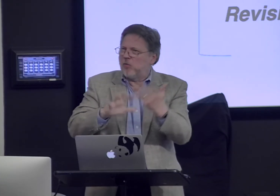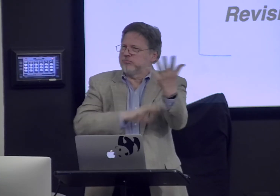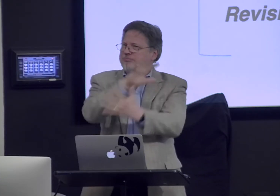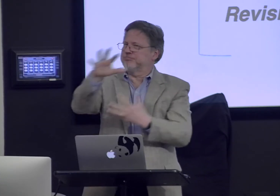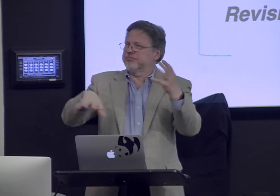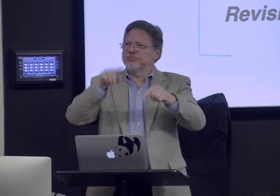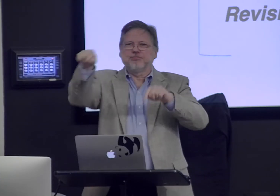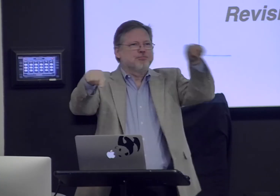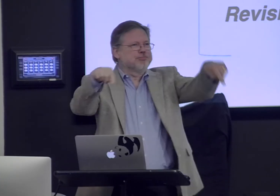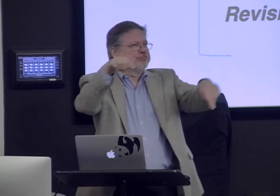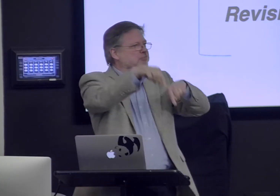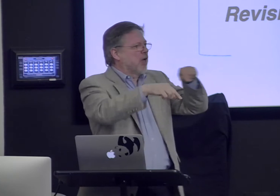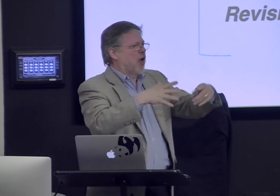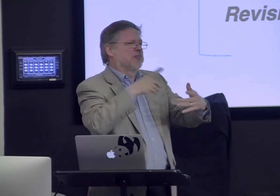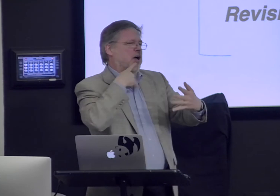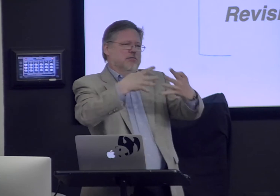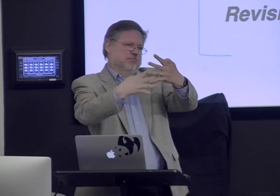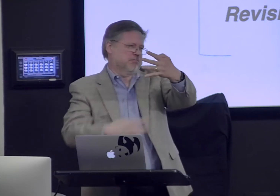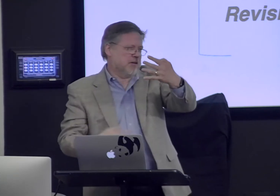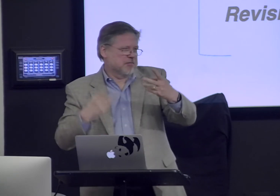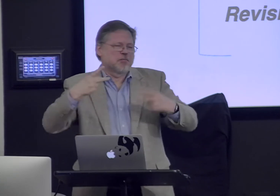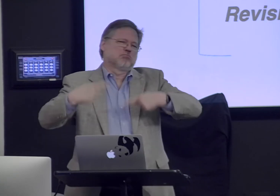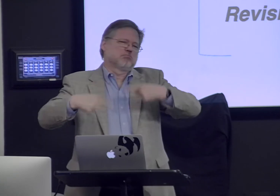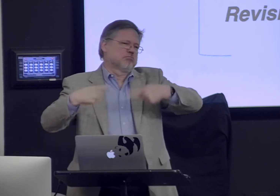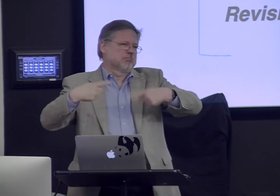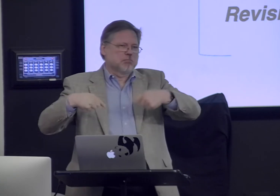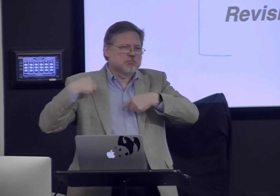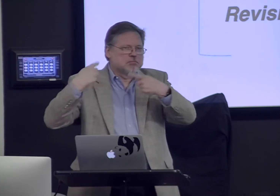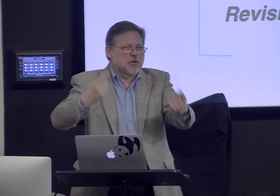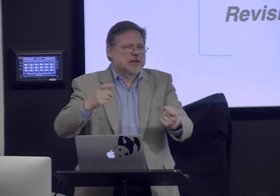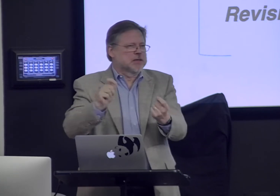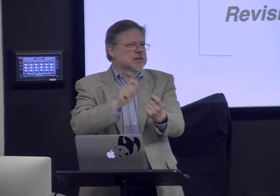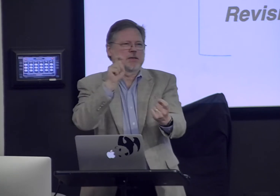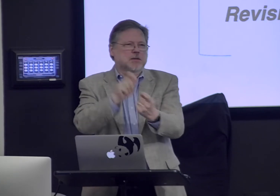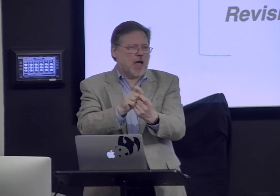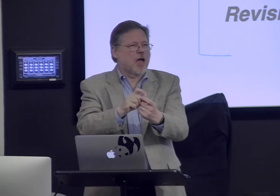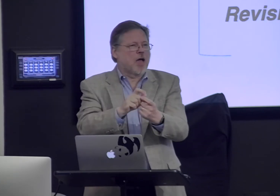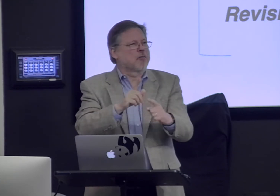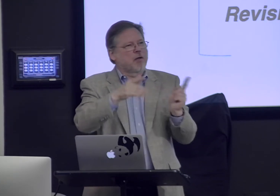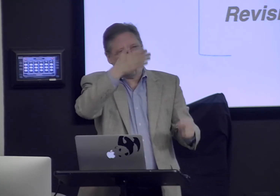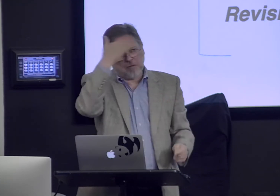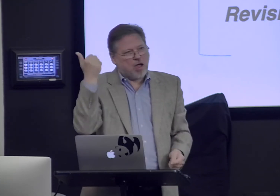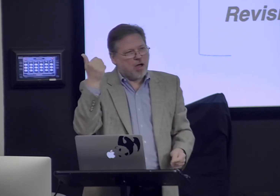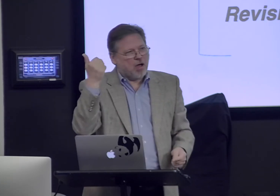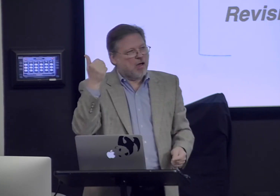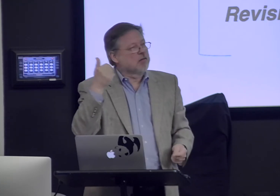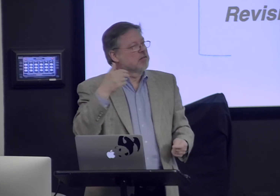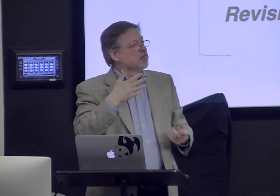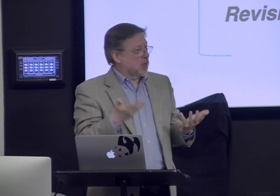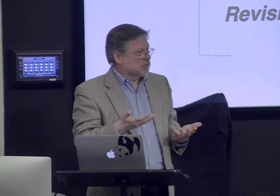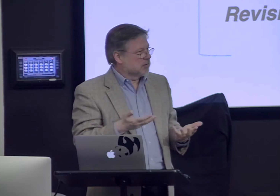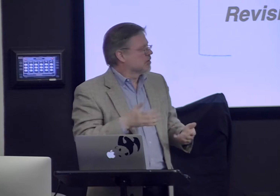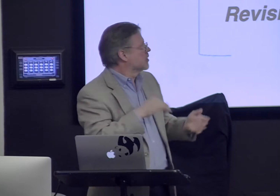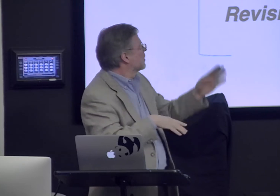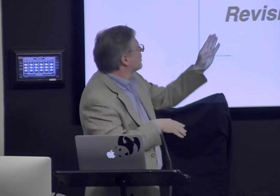quite differently. It's not organized alphabetically like we see in dictionaries, and so the exact nature of the mental lexicon has been the subject of a